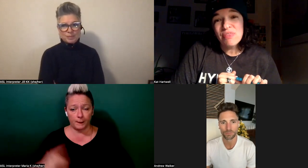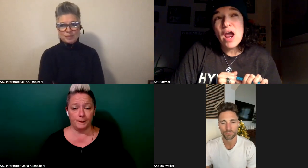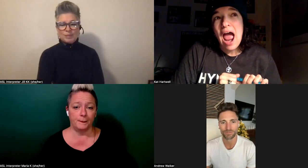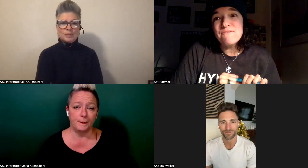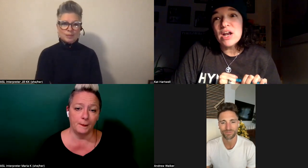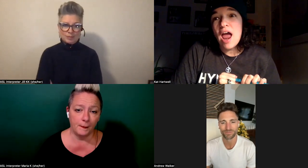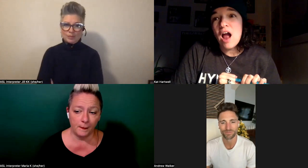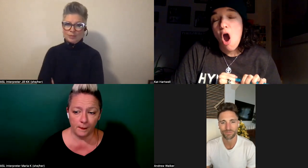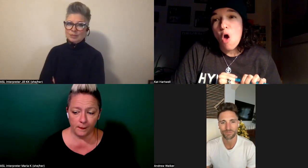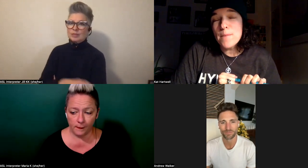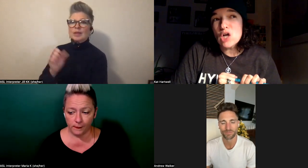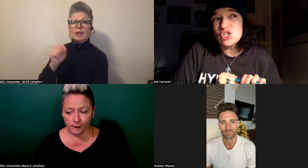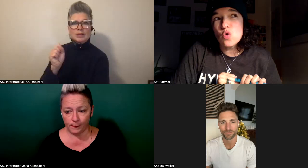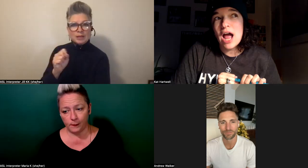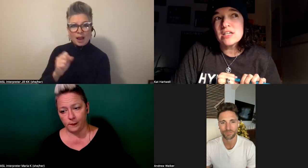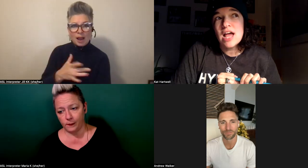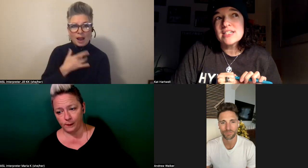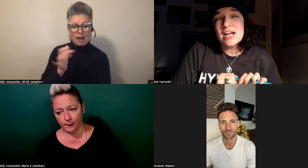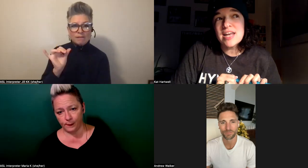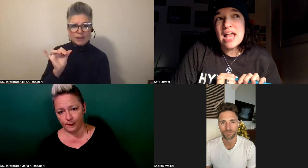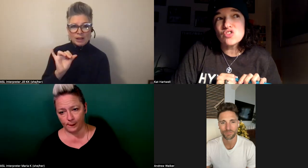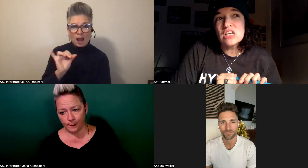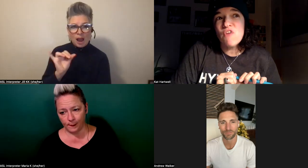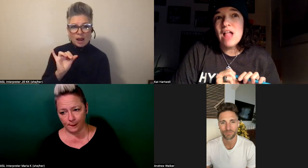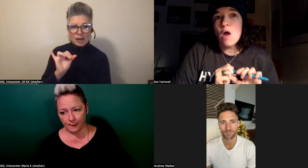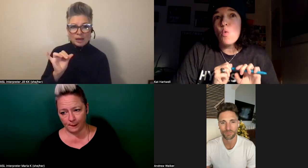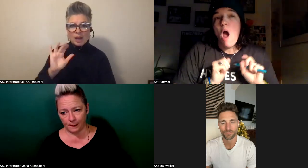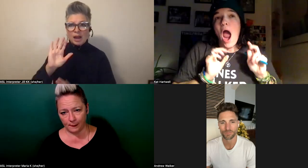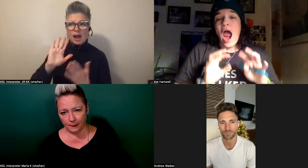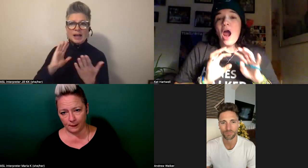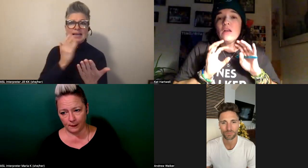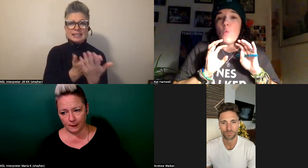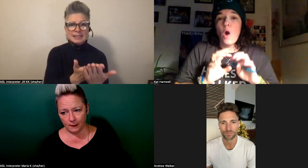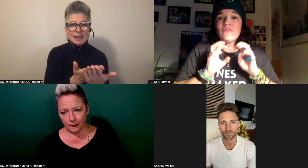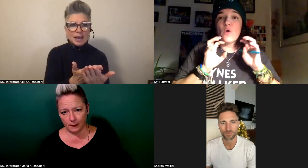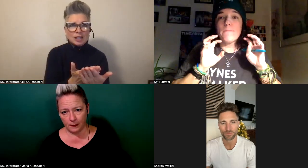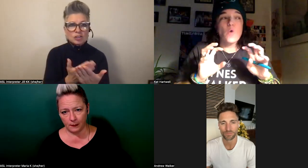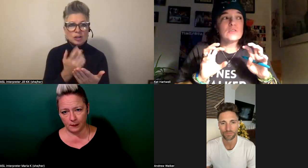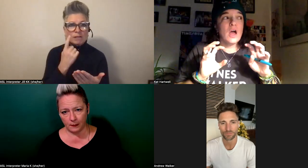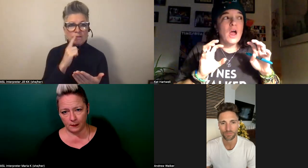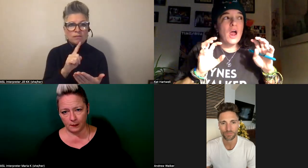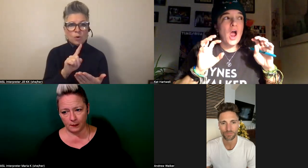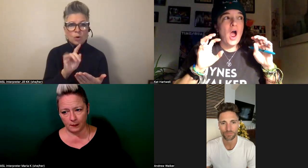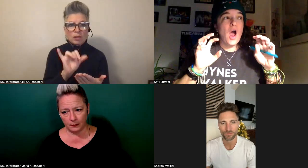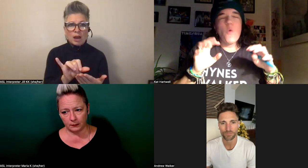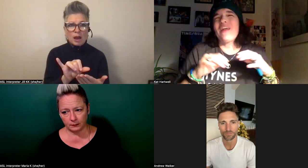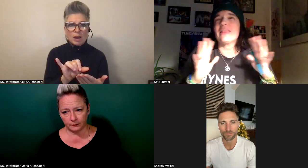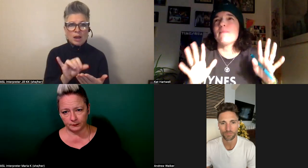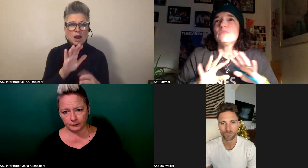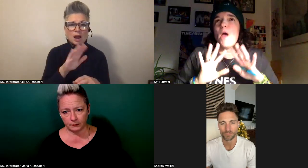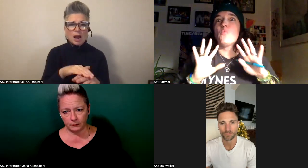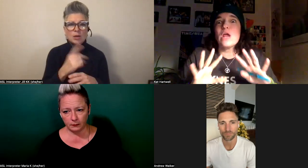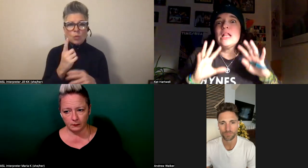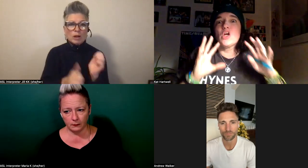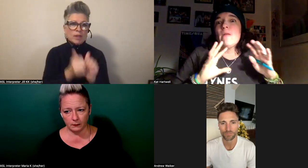Yeah, I'd be like, how much to do like destination for that on one of the most, well, not